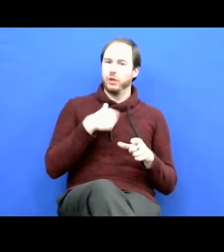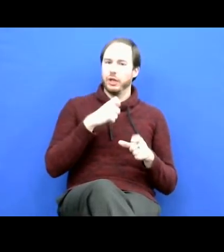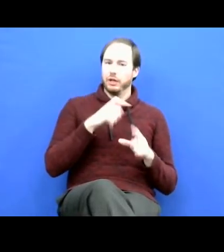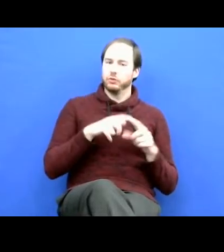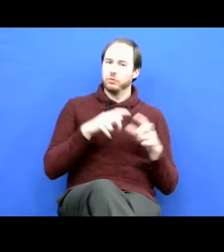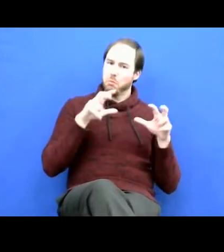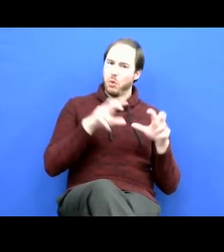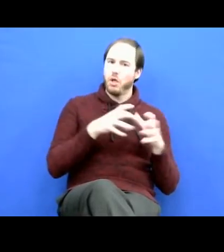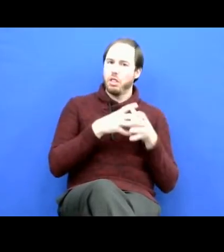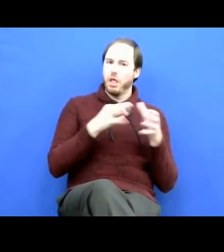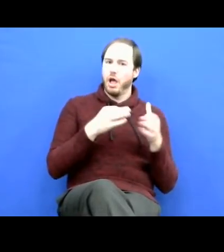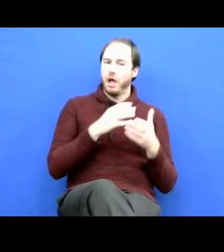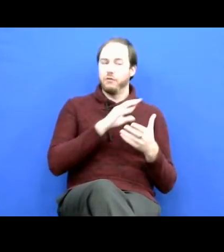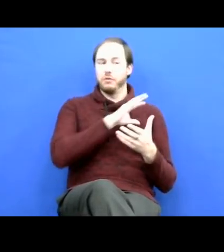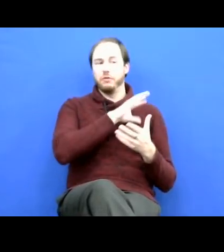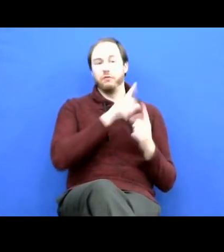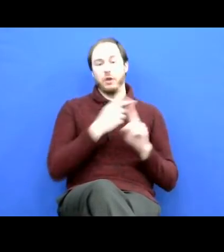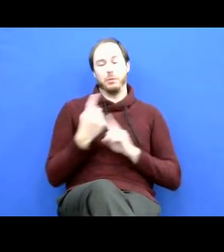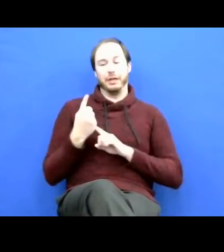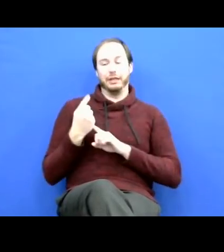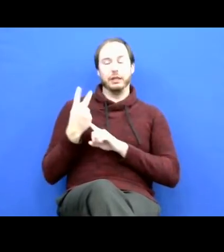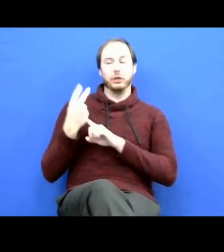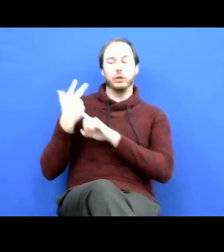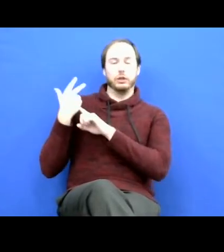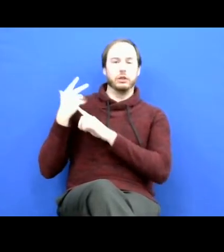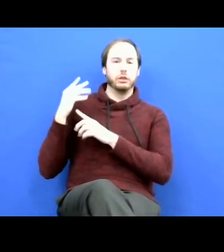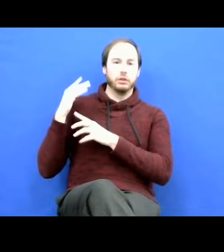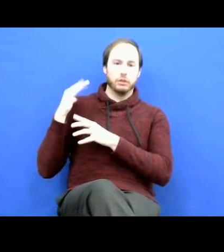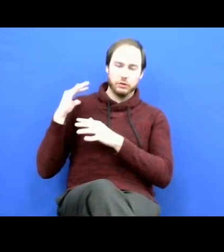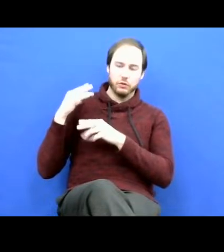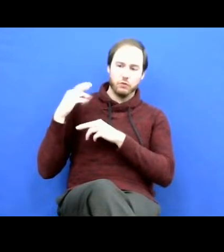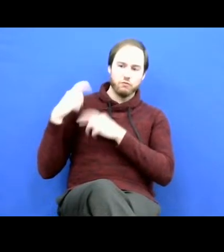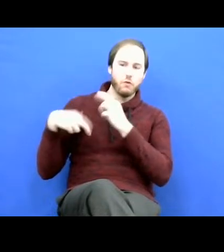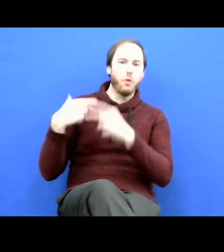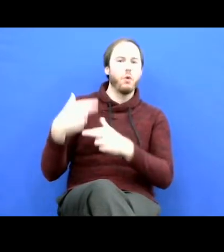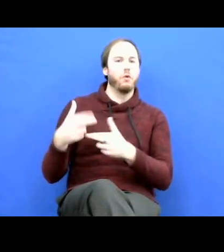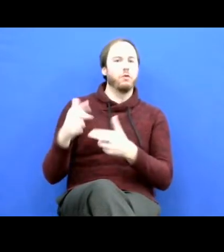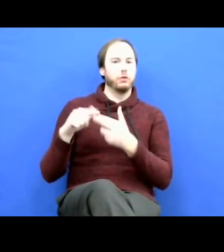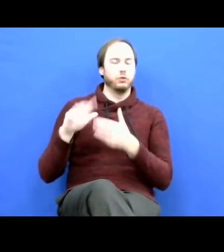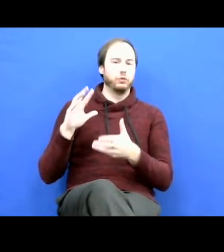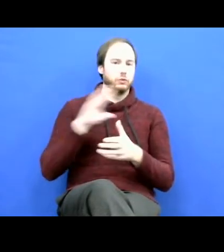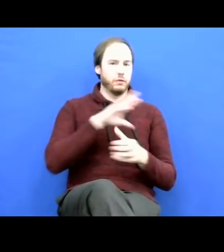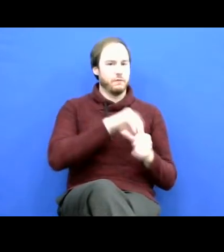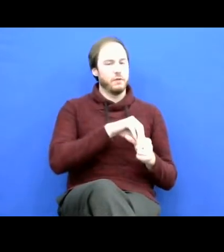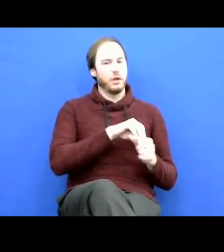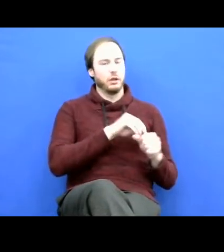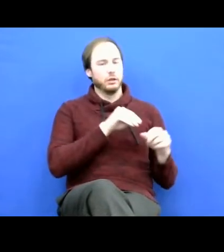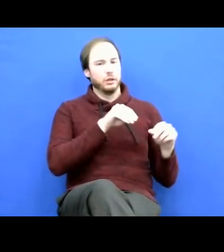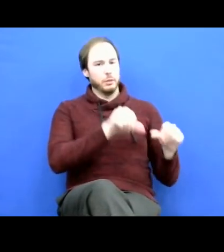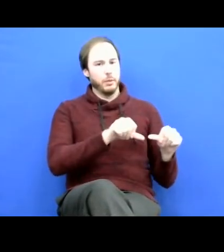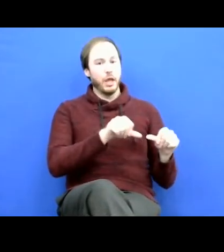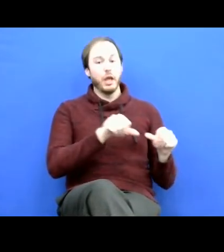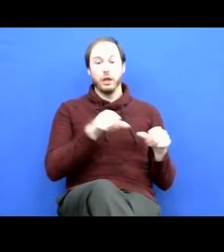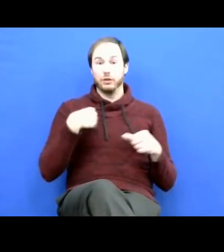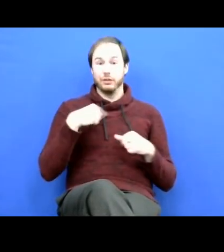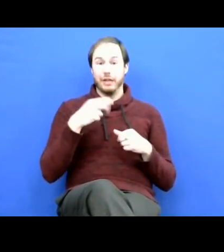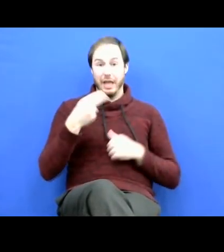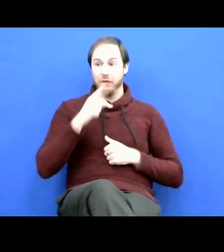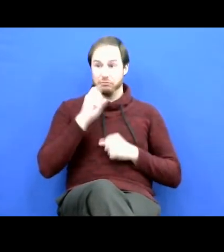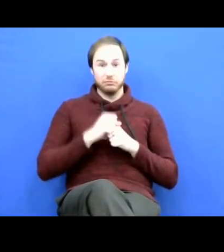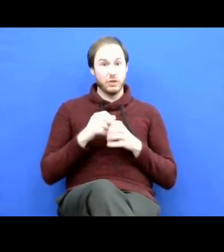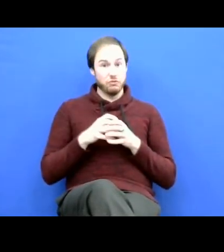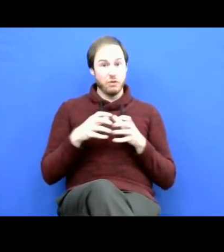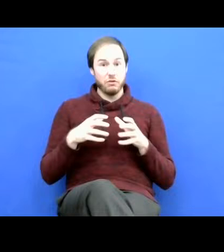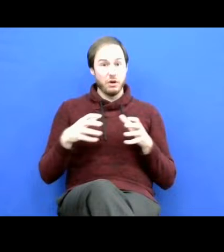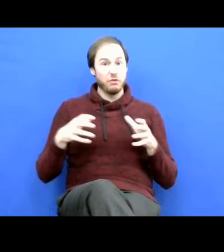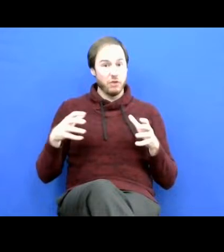a lot of previous fund balance to keep it down. And of course, as the town's grown, the amount we've had to apply has grown and grown and